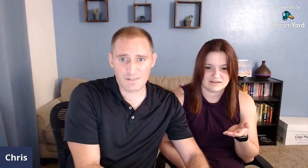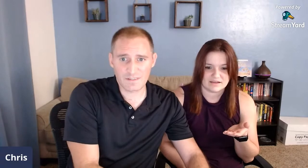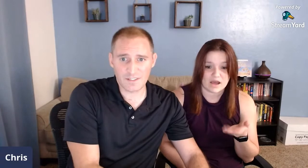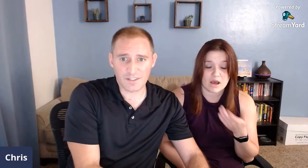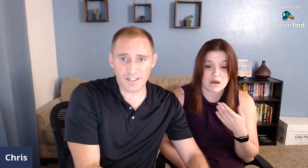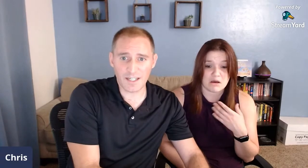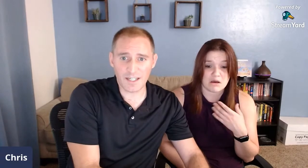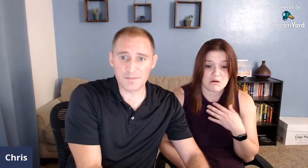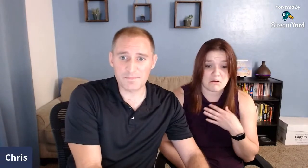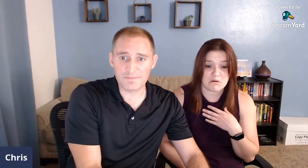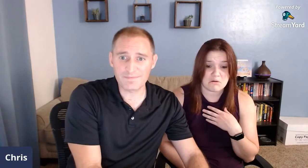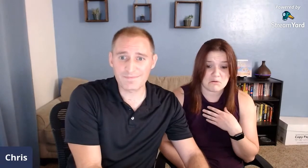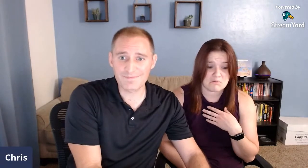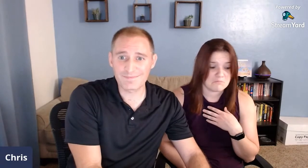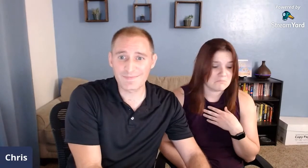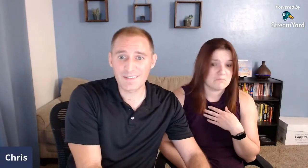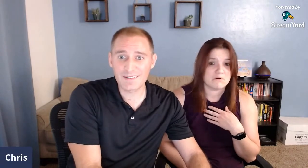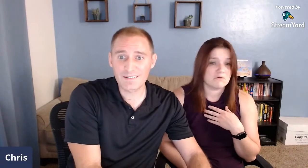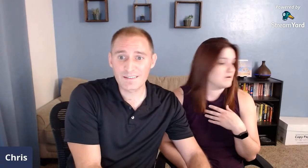that. Okay,